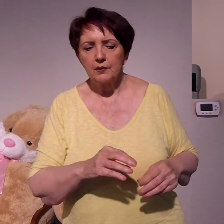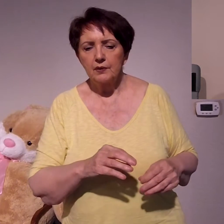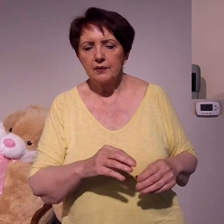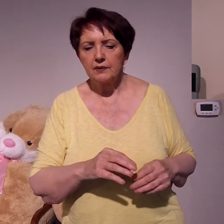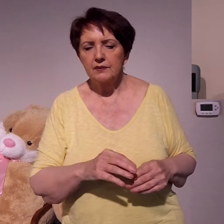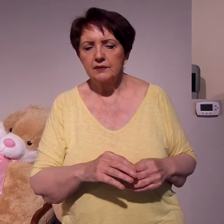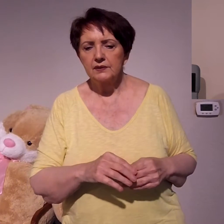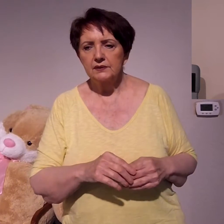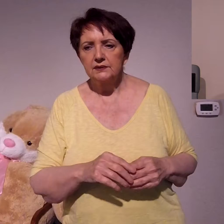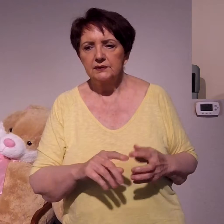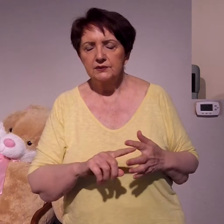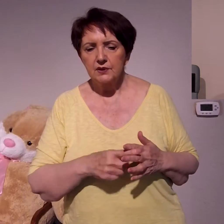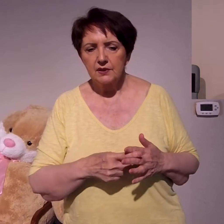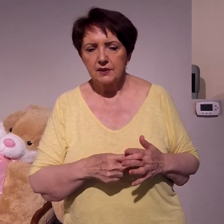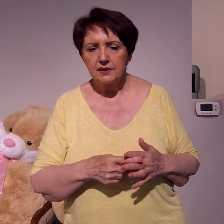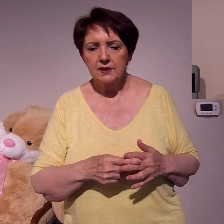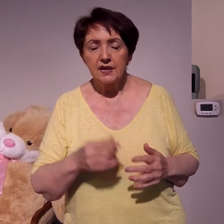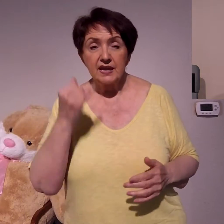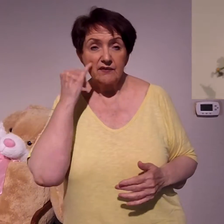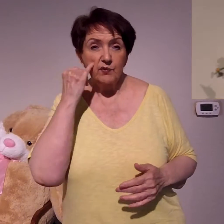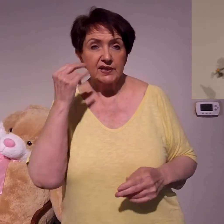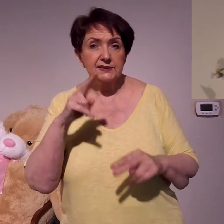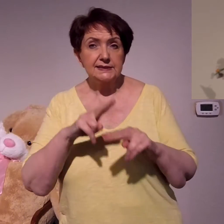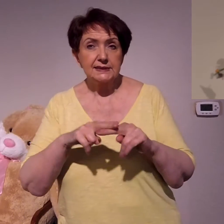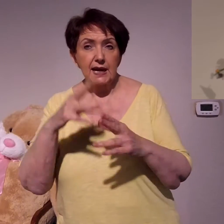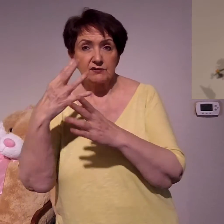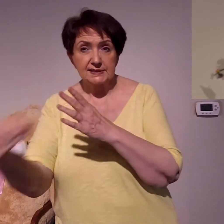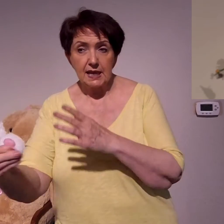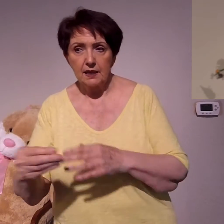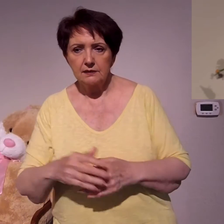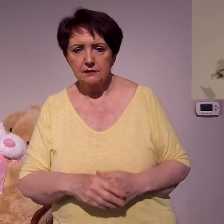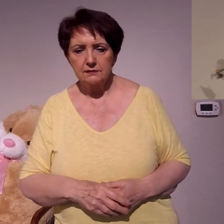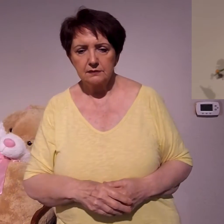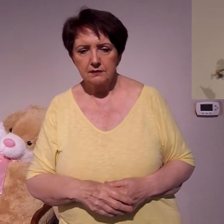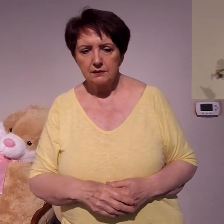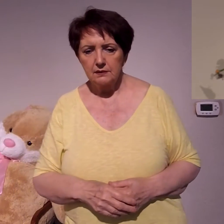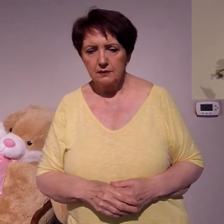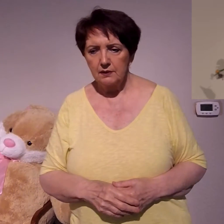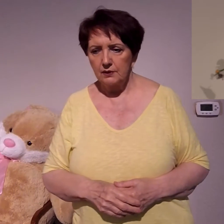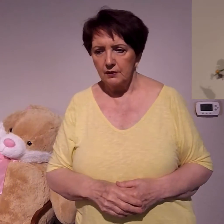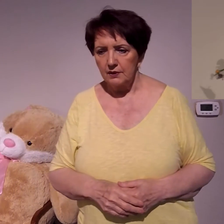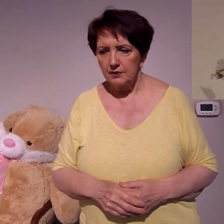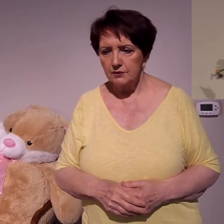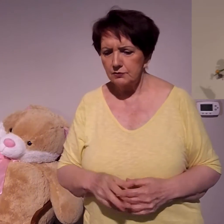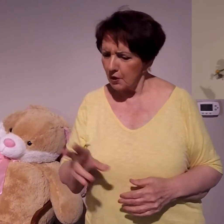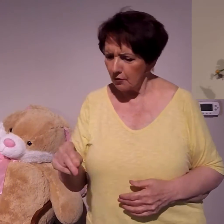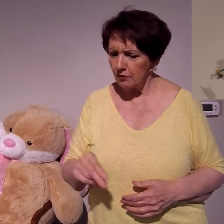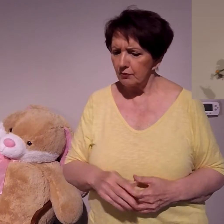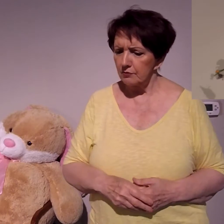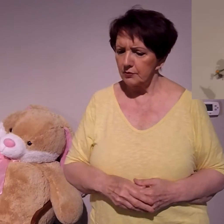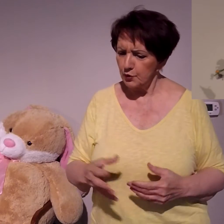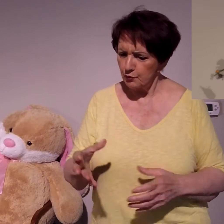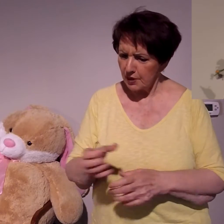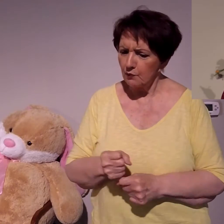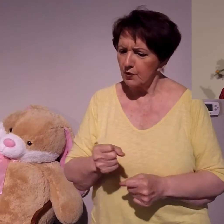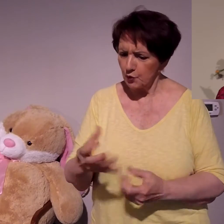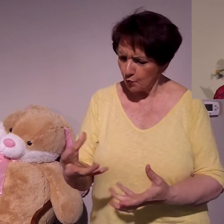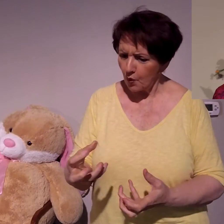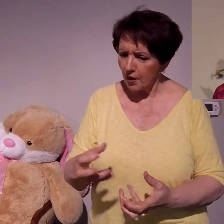well, as long as we get to sit outside. And I said, no, you get what you want. You can have it